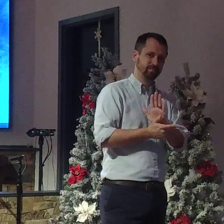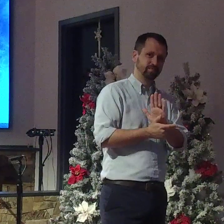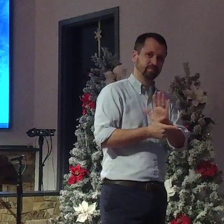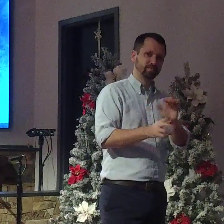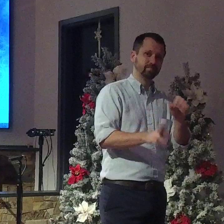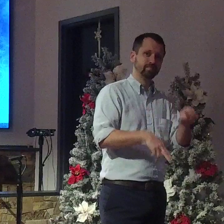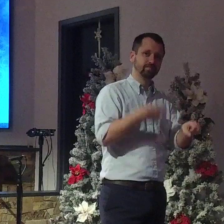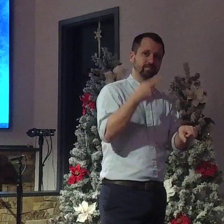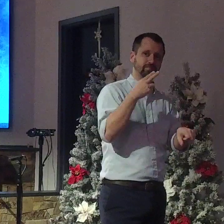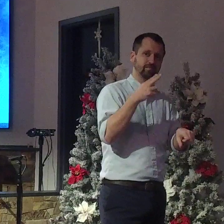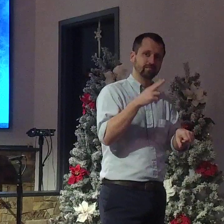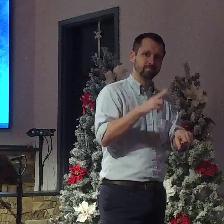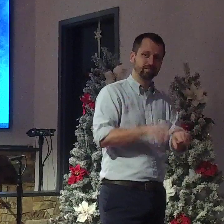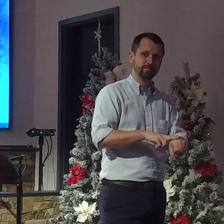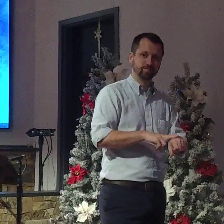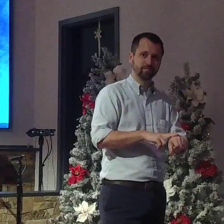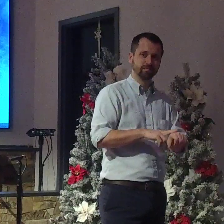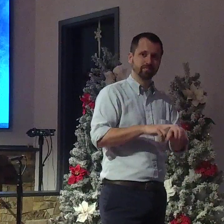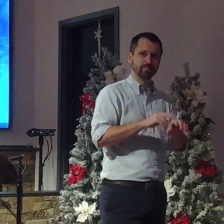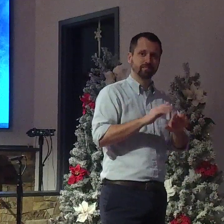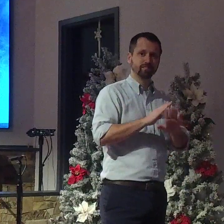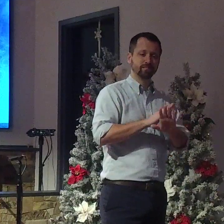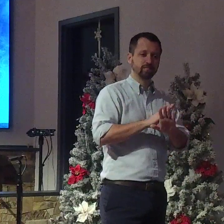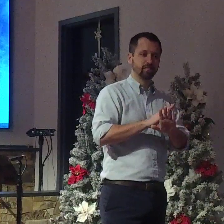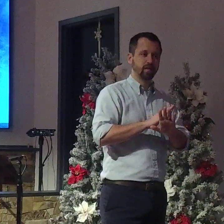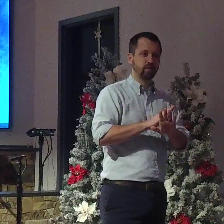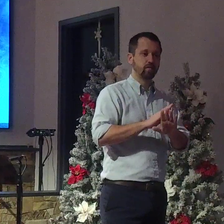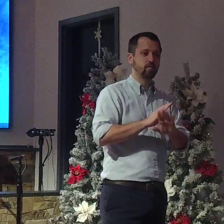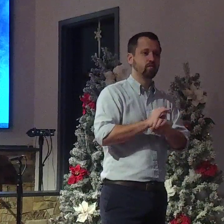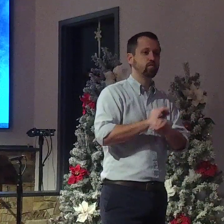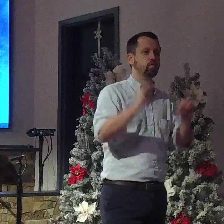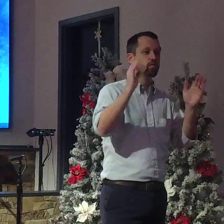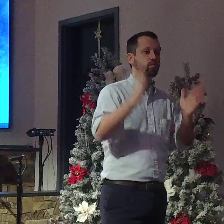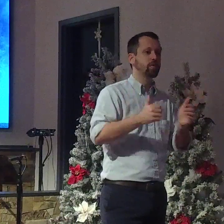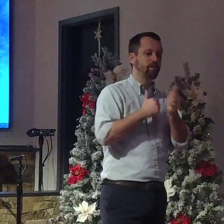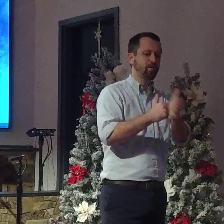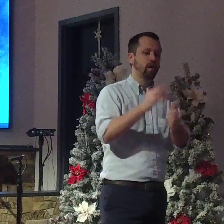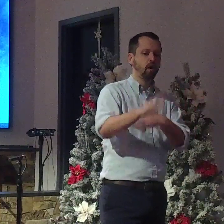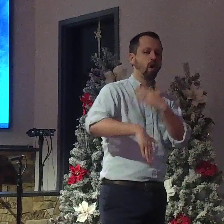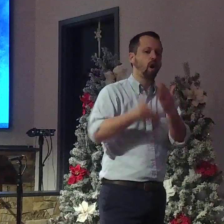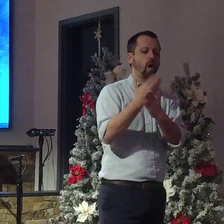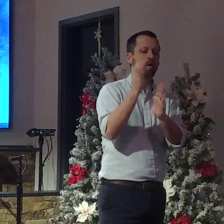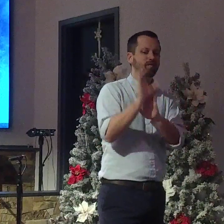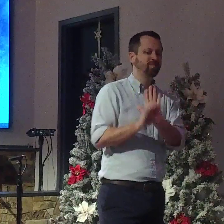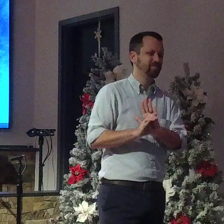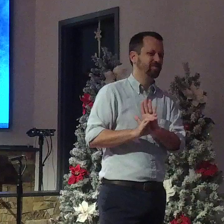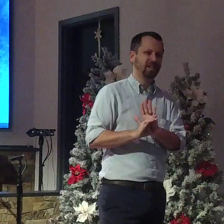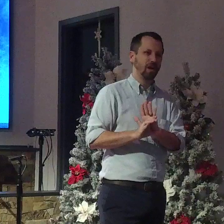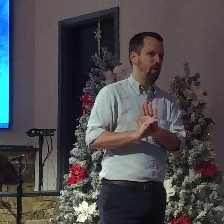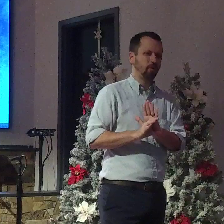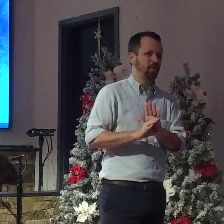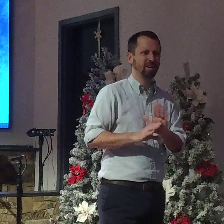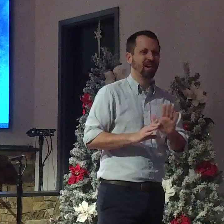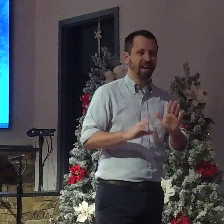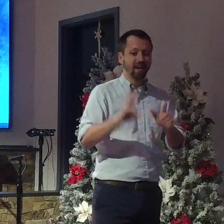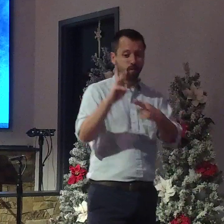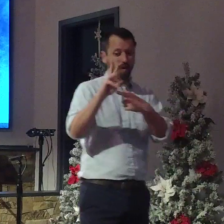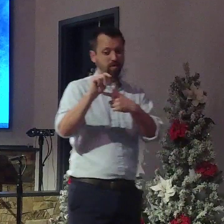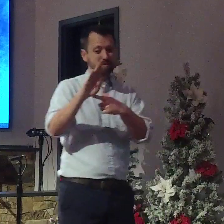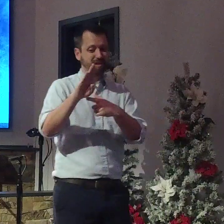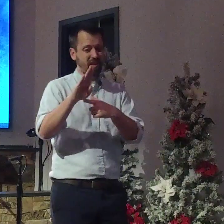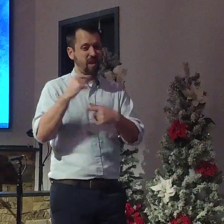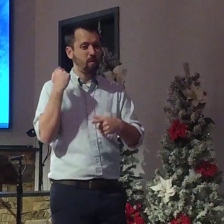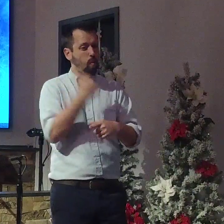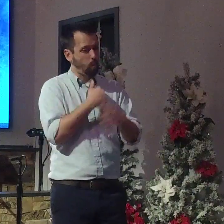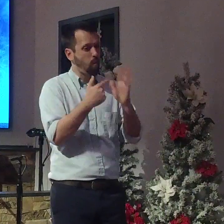letter of the law. We know that. Along with the Roman Empire, the Jews had the Old Testament, and the Old